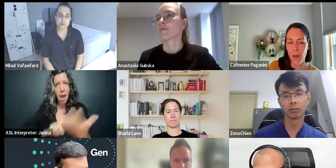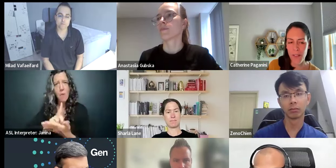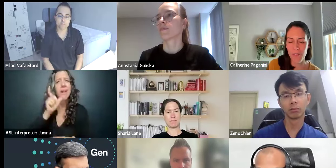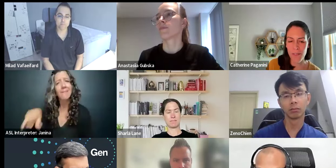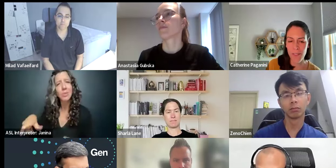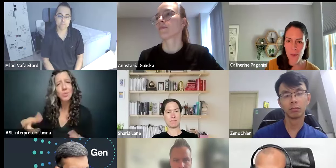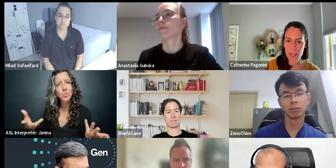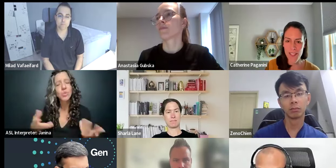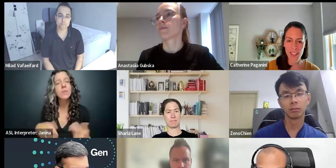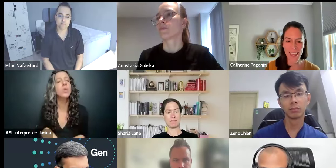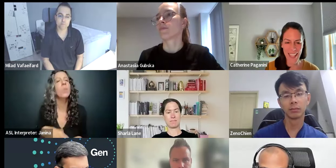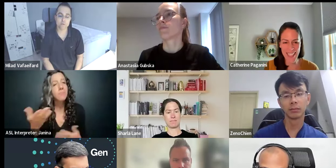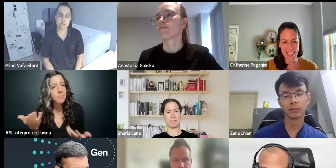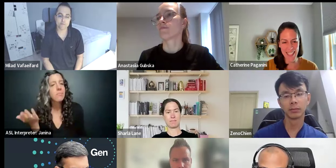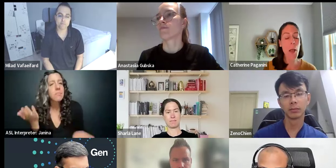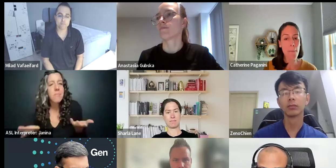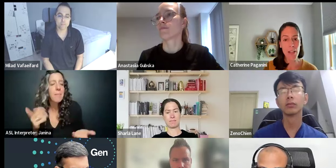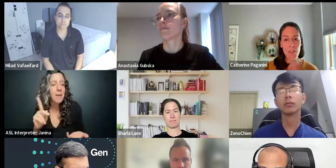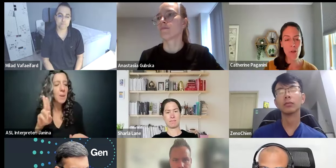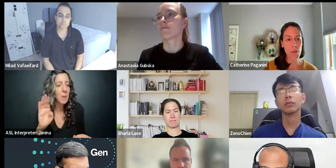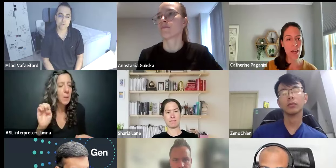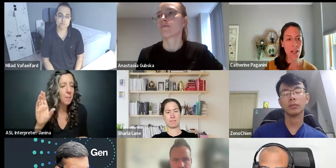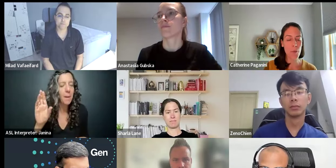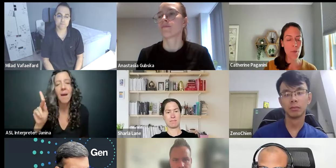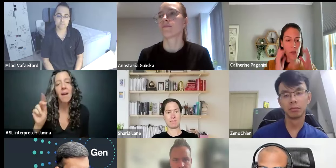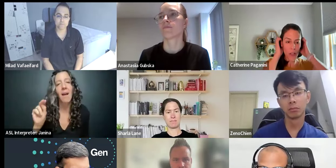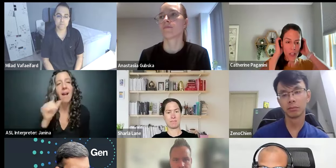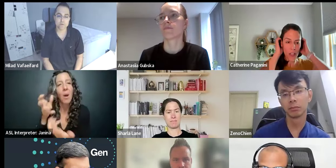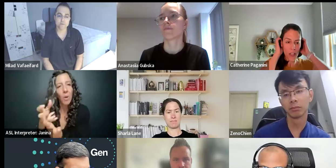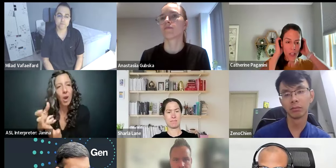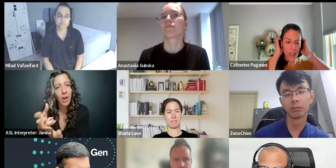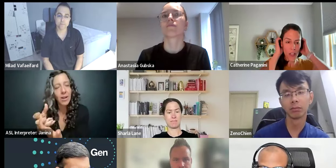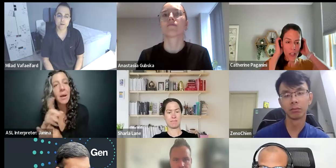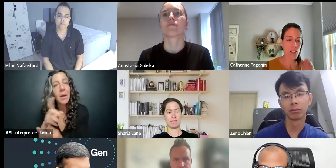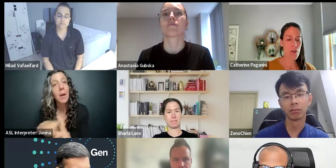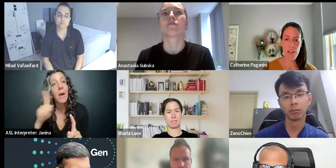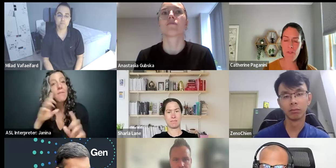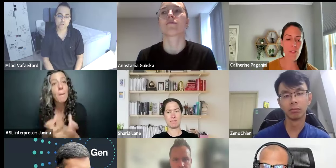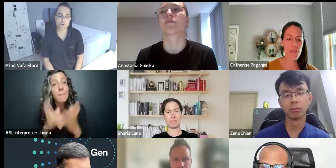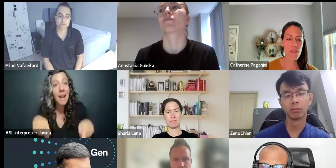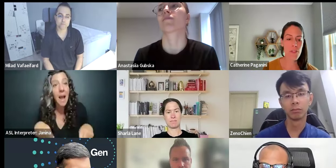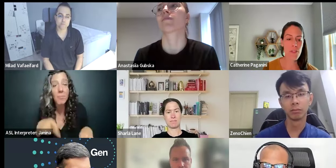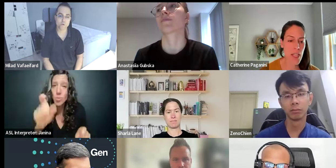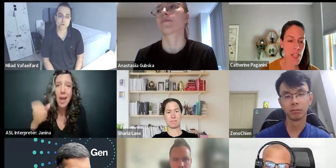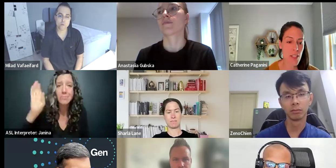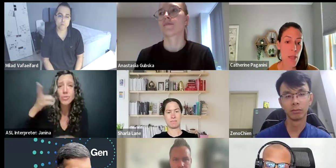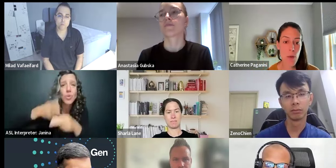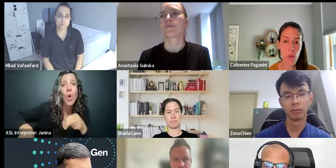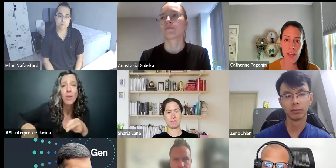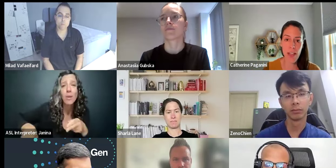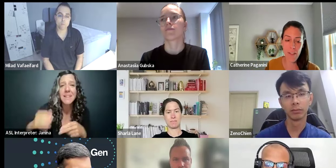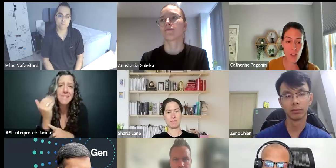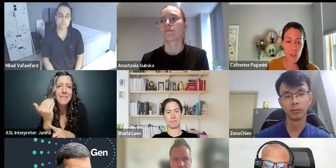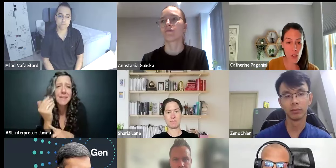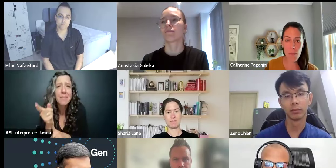not going to work for KubeCon, right? KubeCon is not going to, but for the meetup, you know, just like a, you know, like a 15,